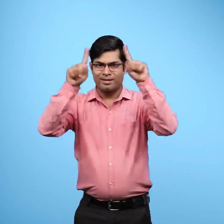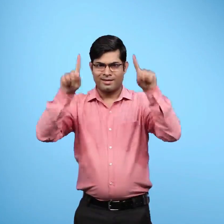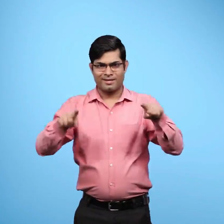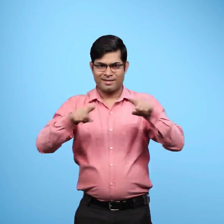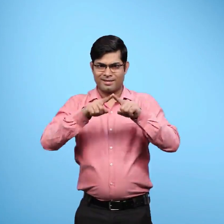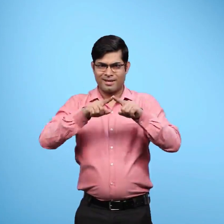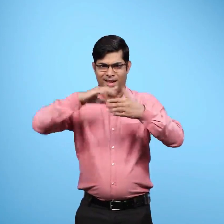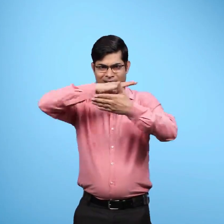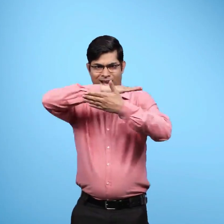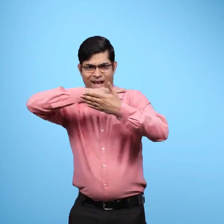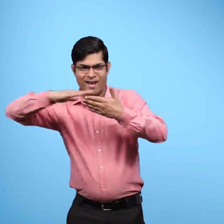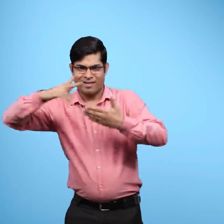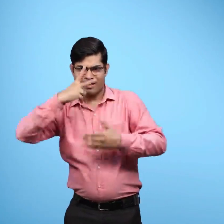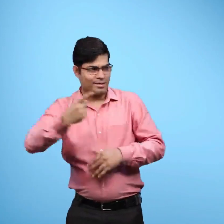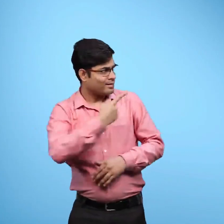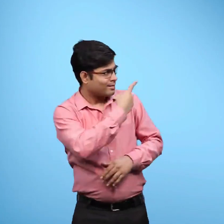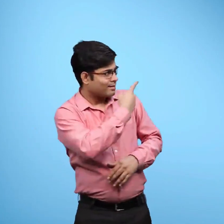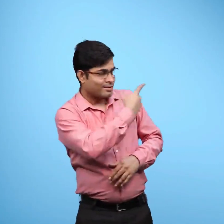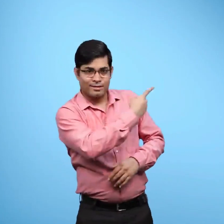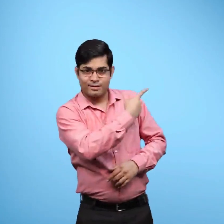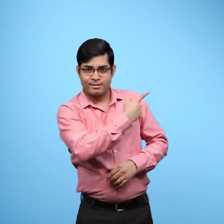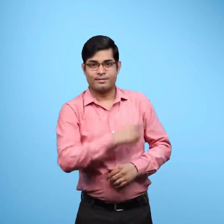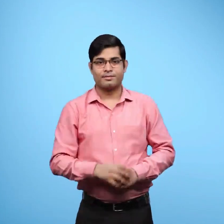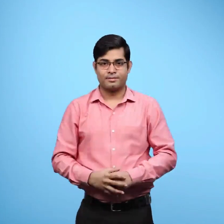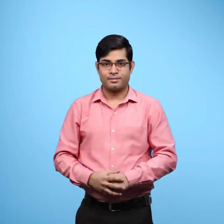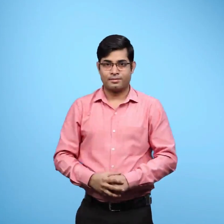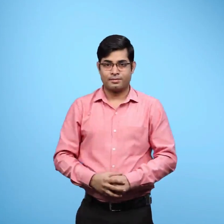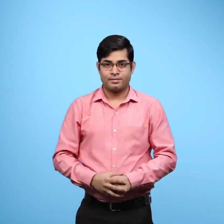More than half of this page has a square-shaped box